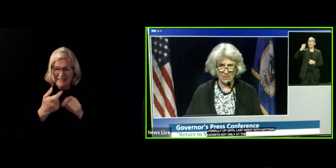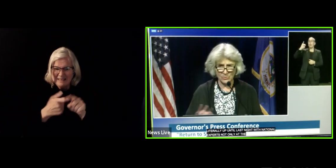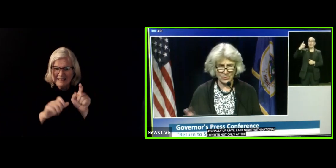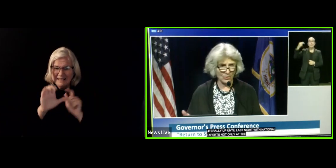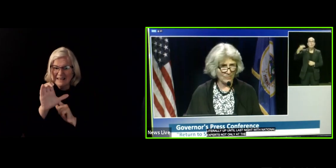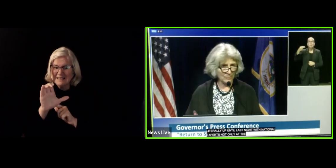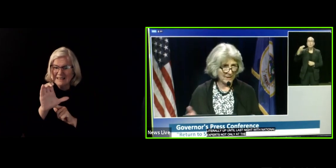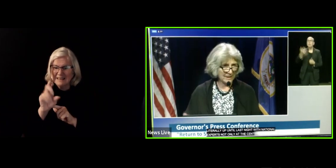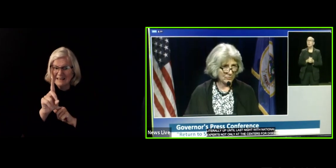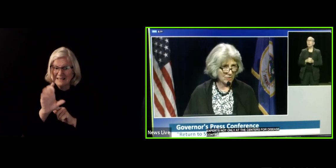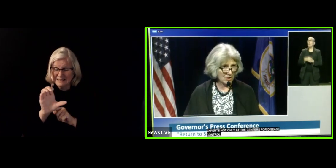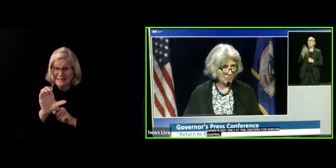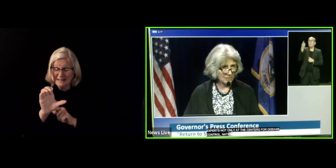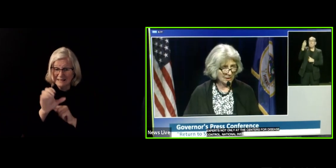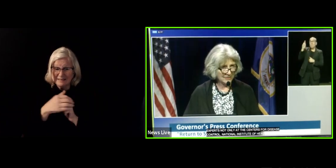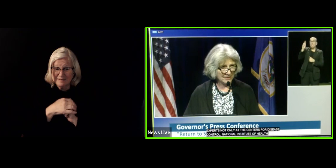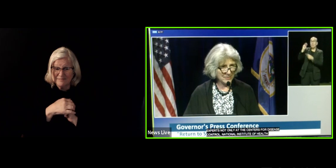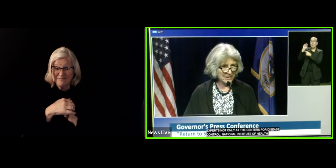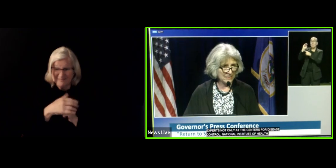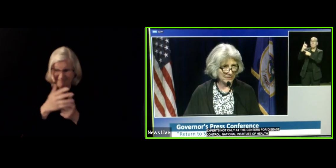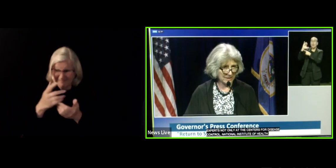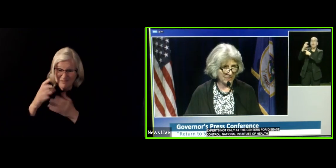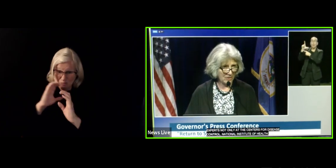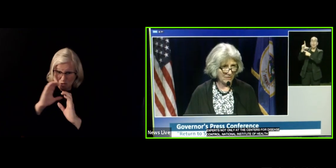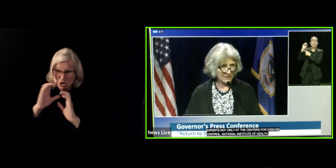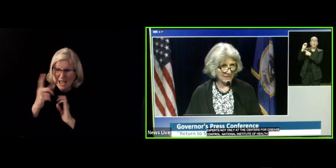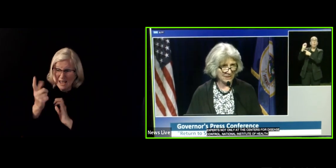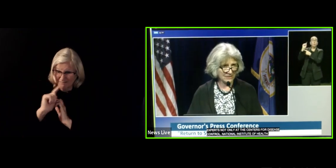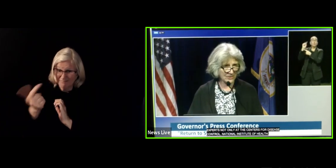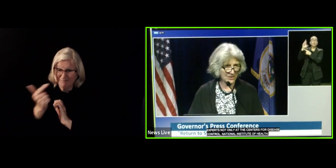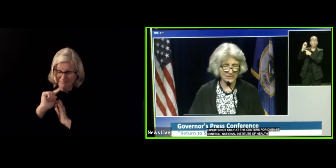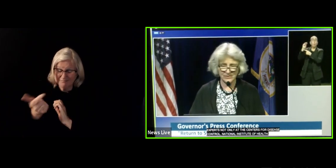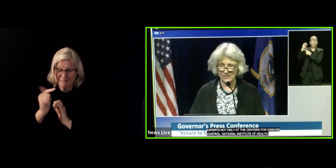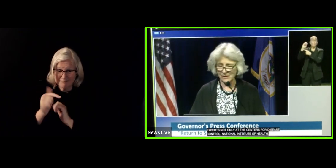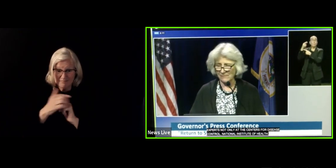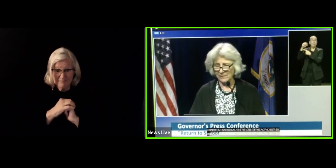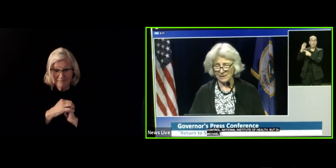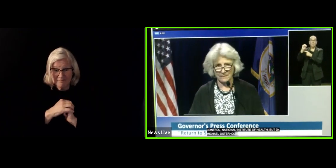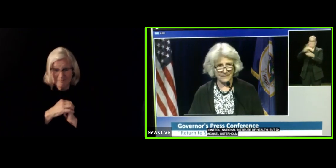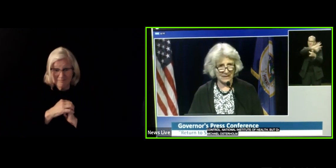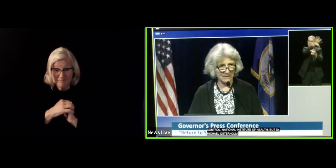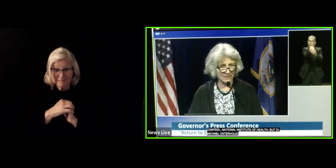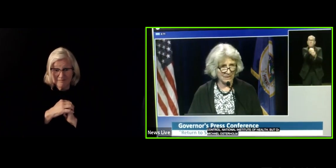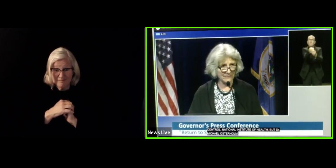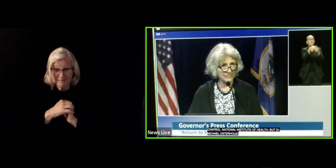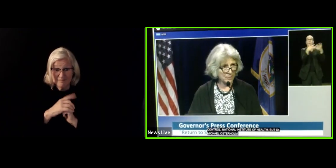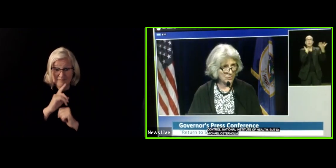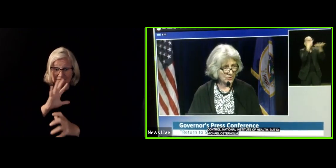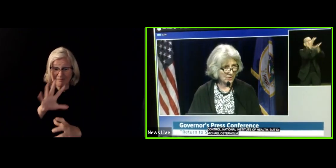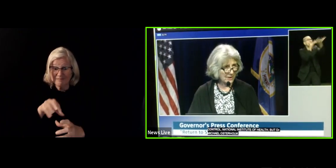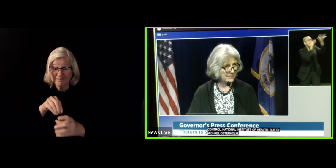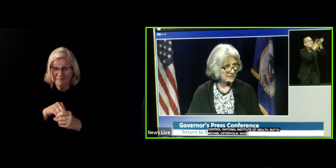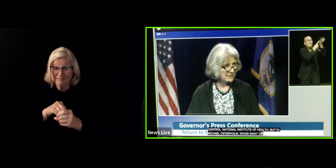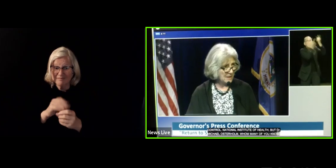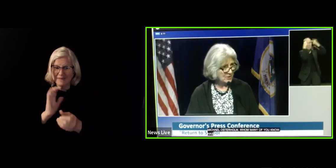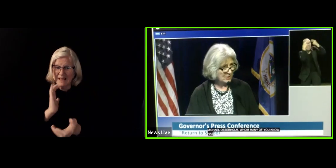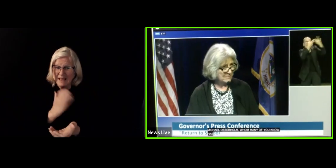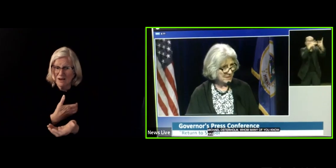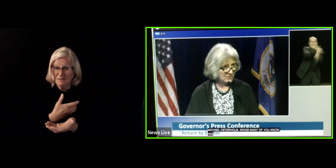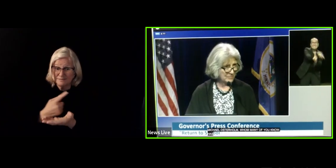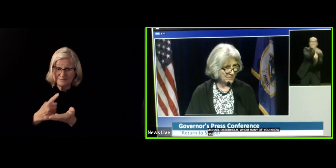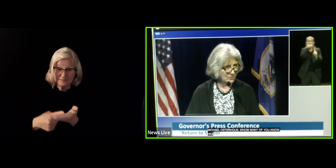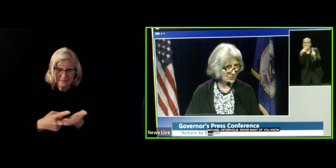Micah Osterholm, who many of you know, has been deeply involved in these discussions of an approach, an